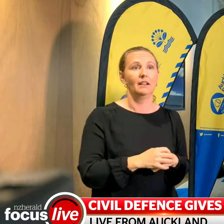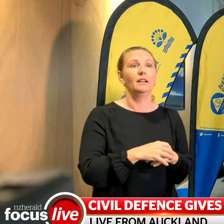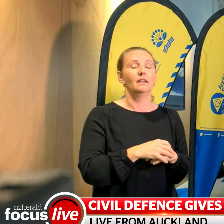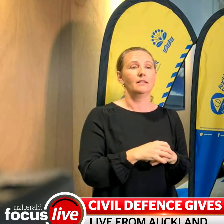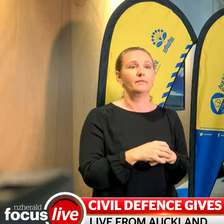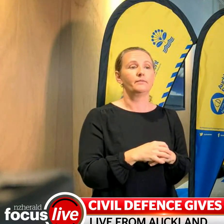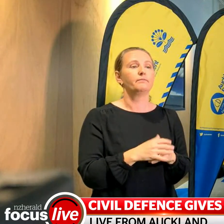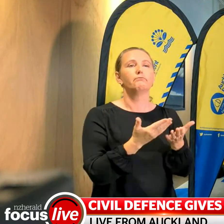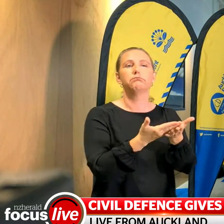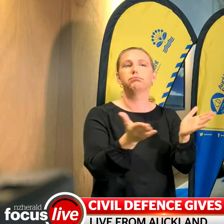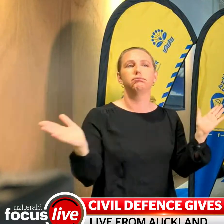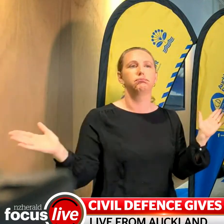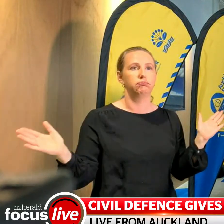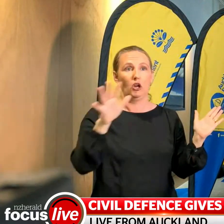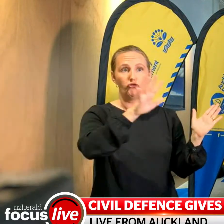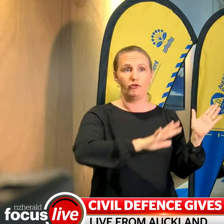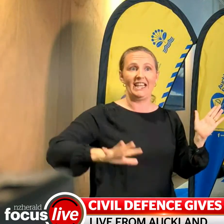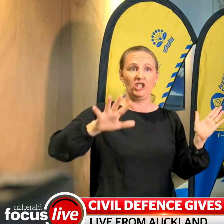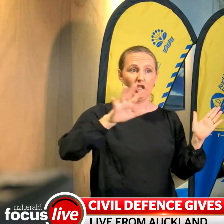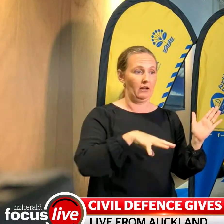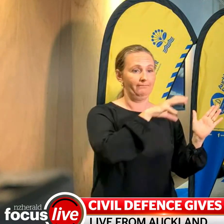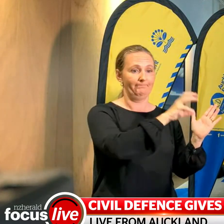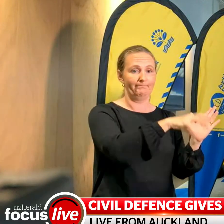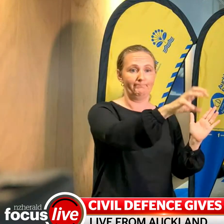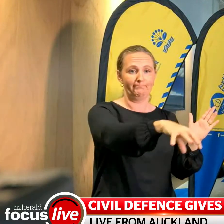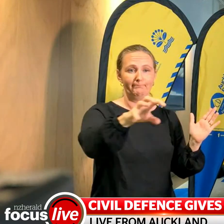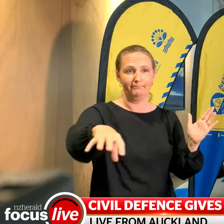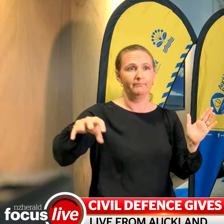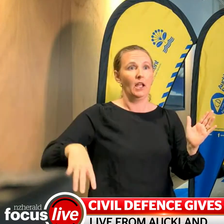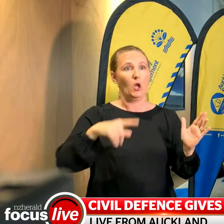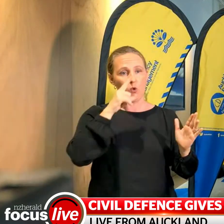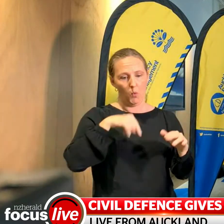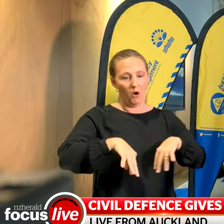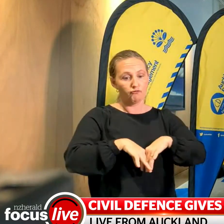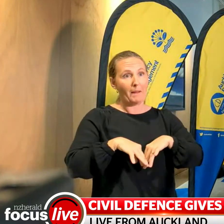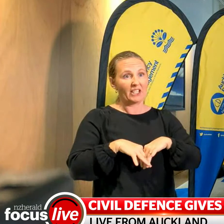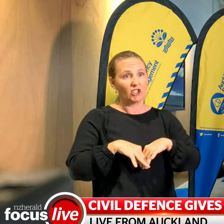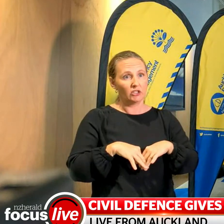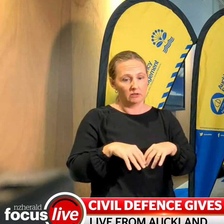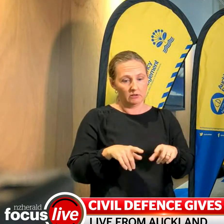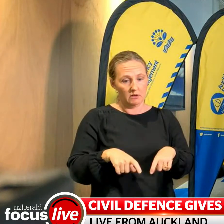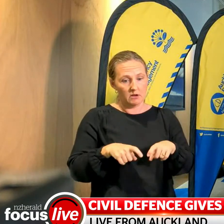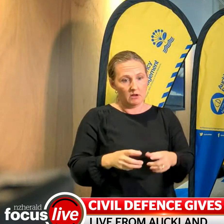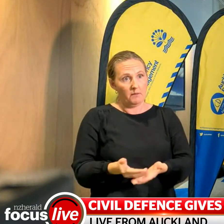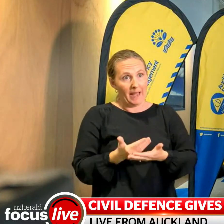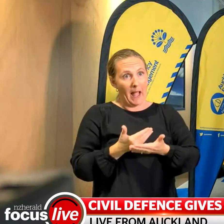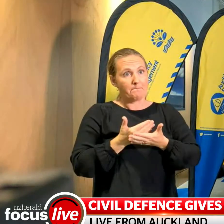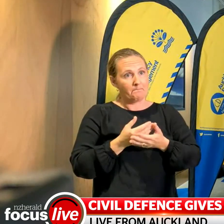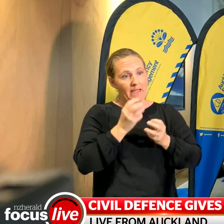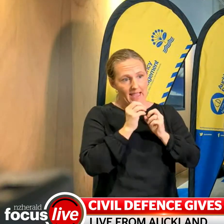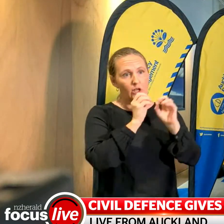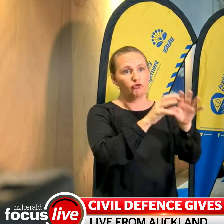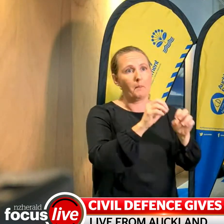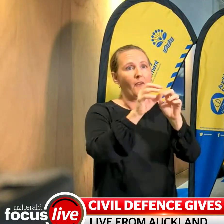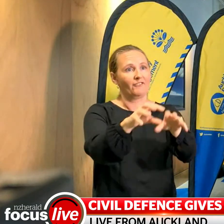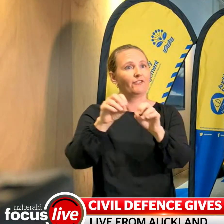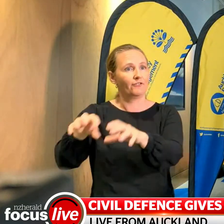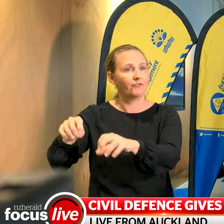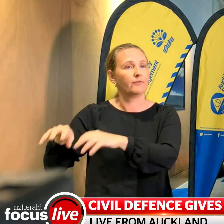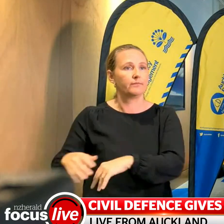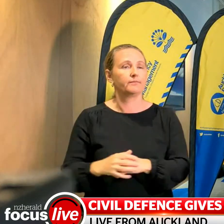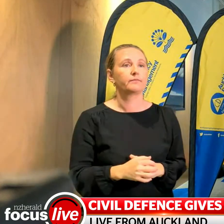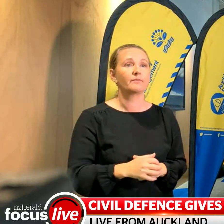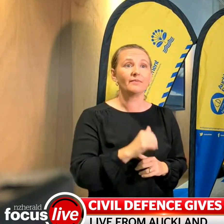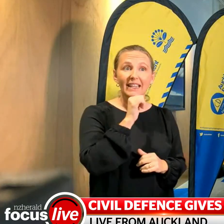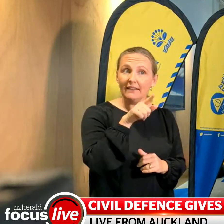the region, and people can go there and drop off their storm-related debris. So if you don't have the financial means or the support from your